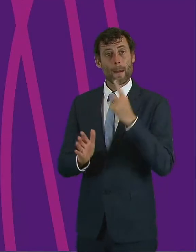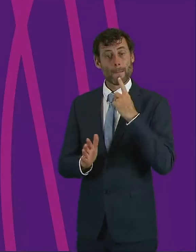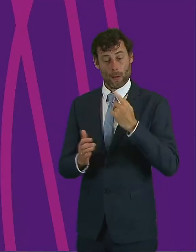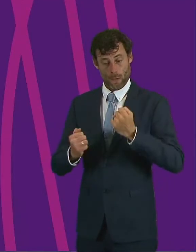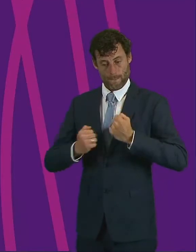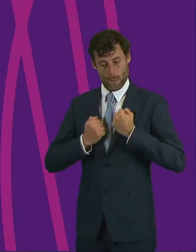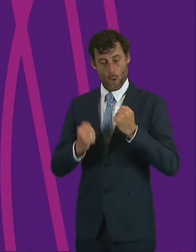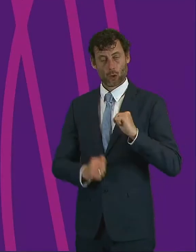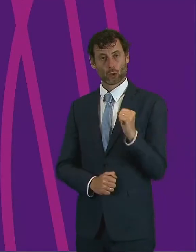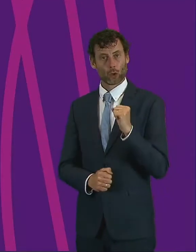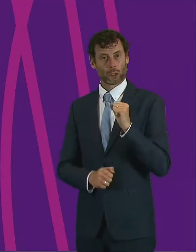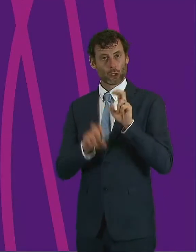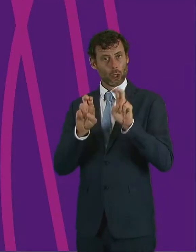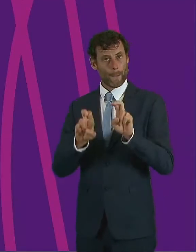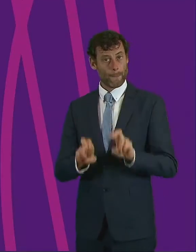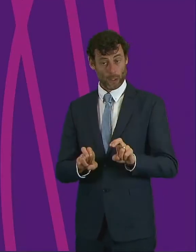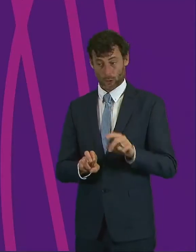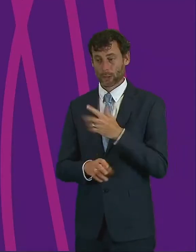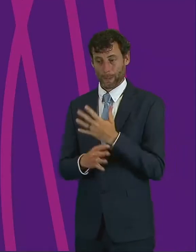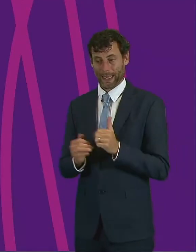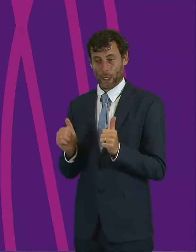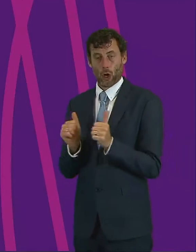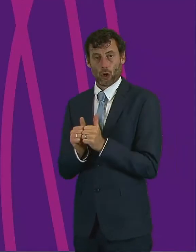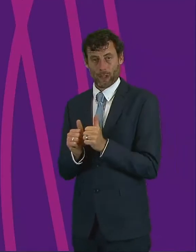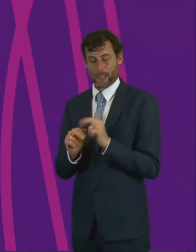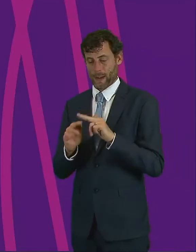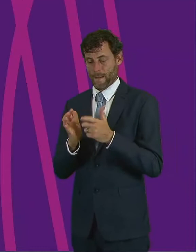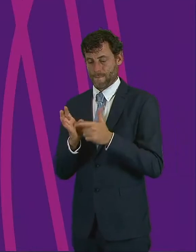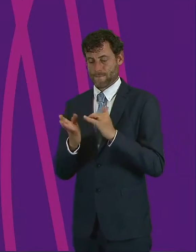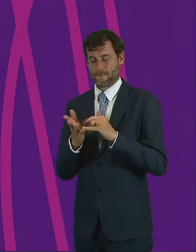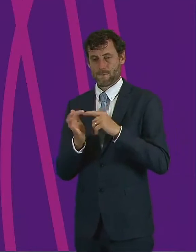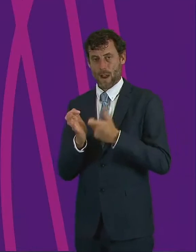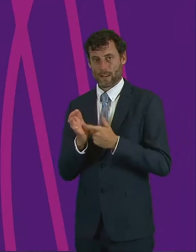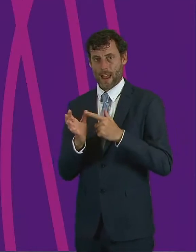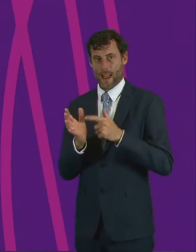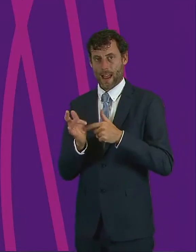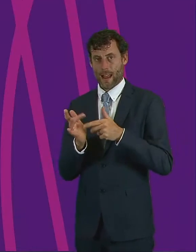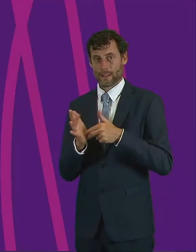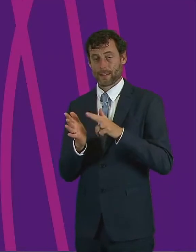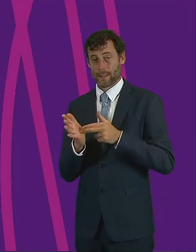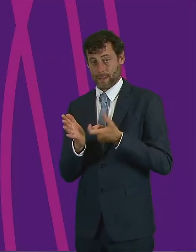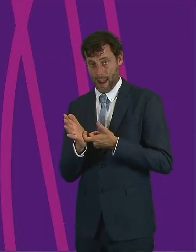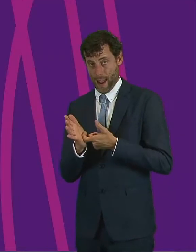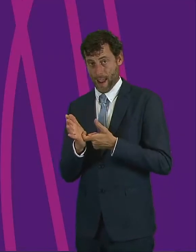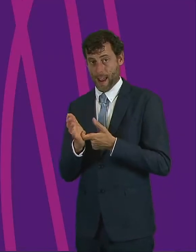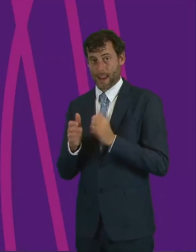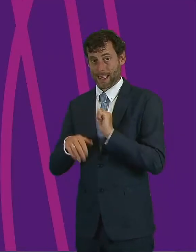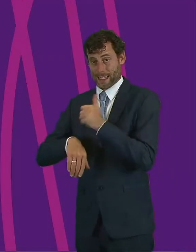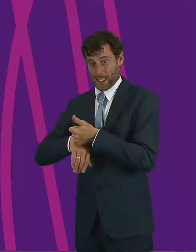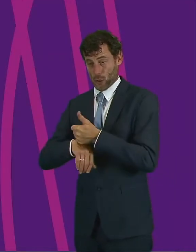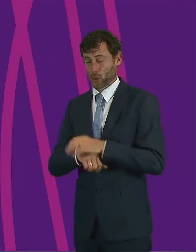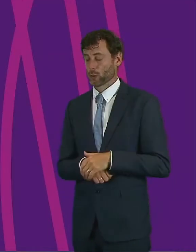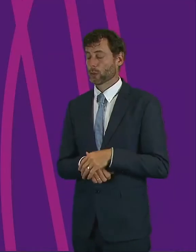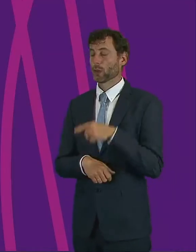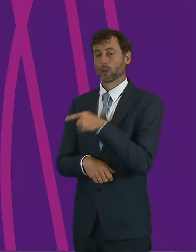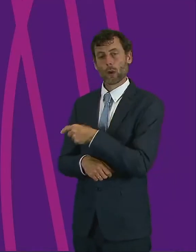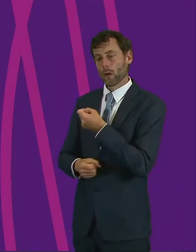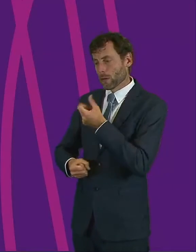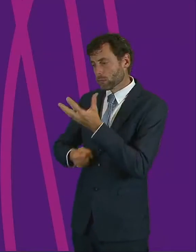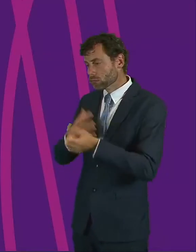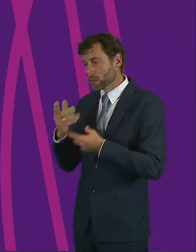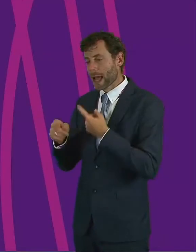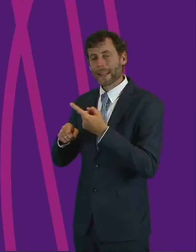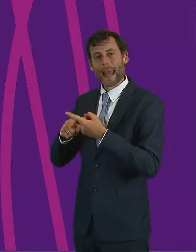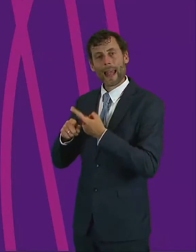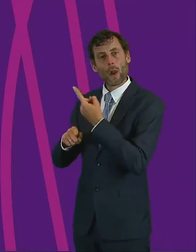today by the Fraser of Allender Institute. I appreciate that many of the measures are UK-wide, and the England-only spend